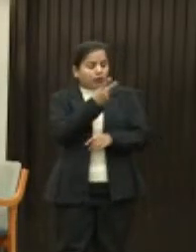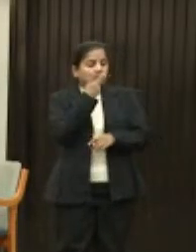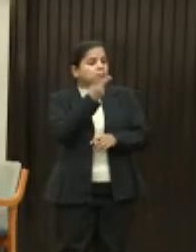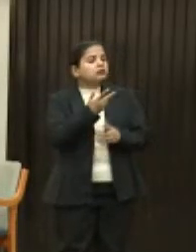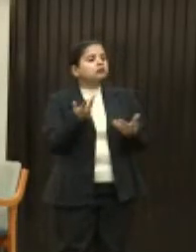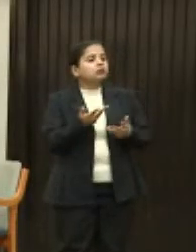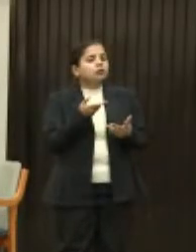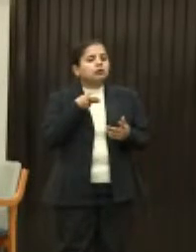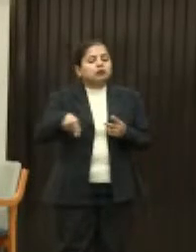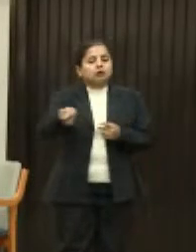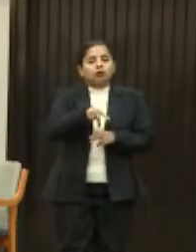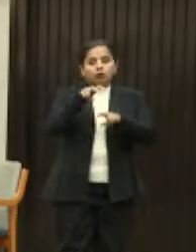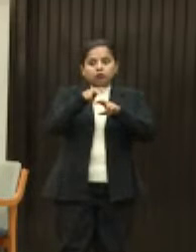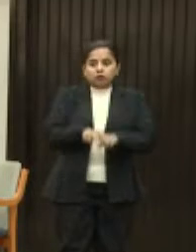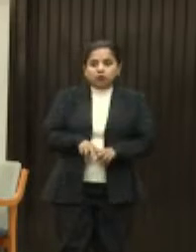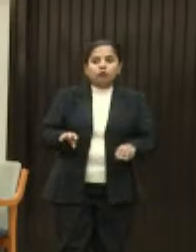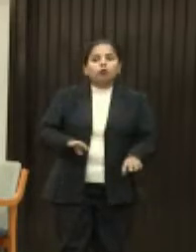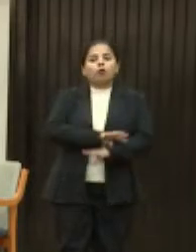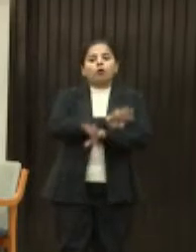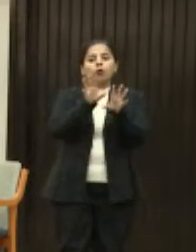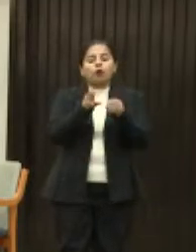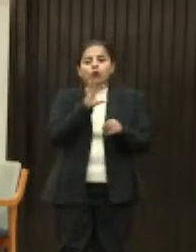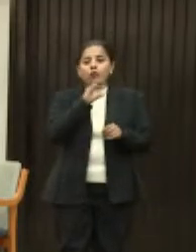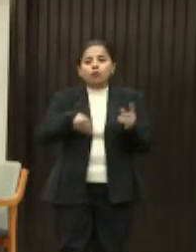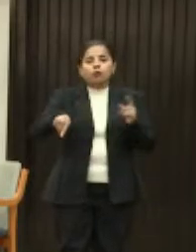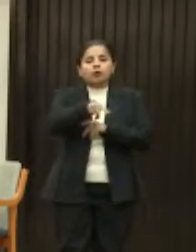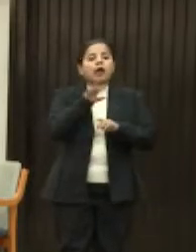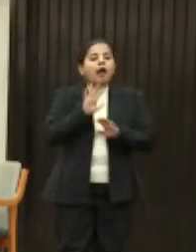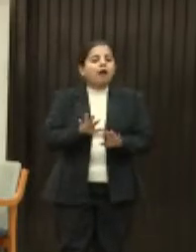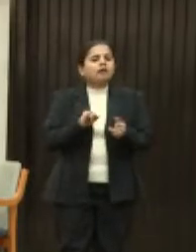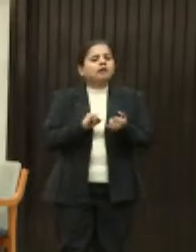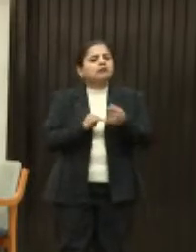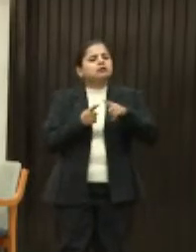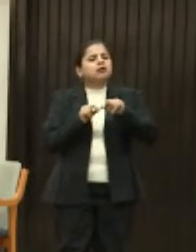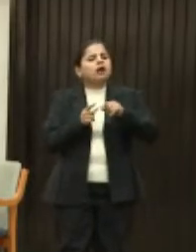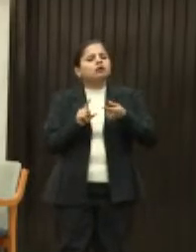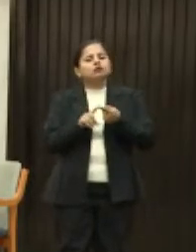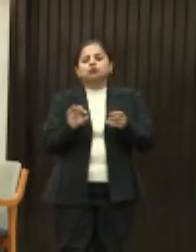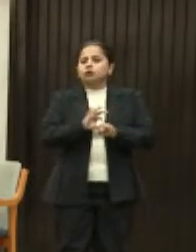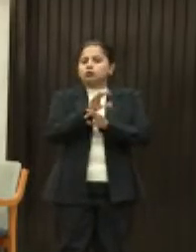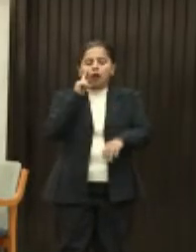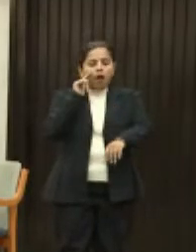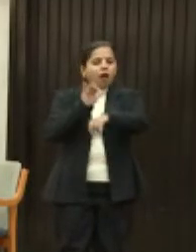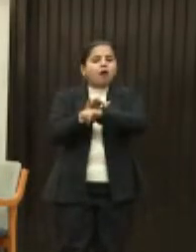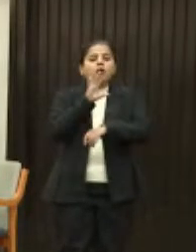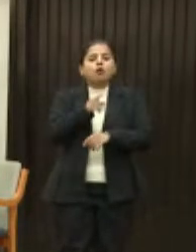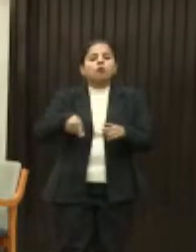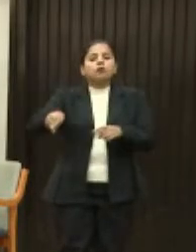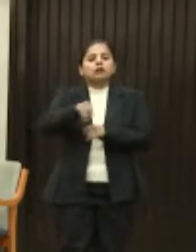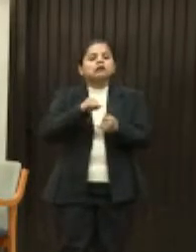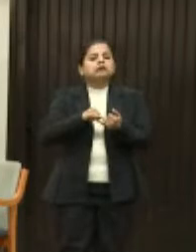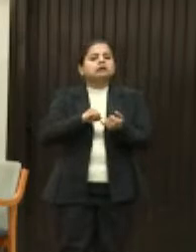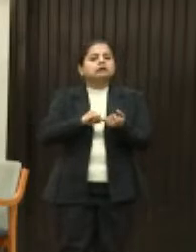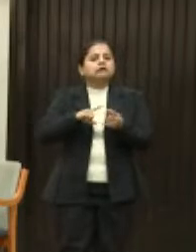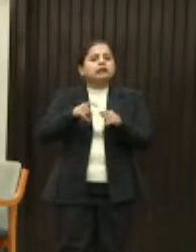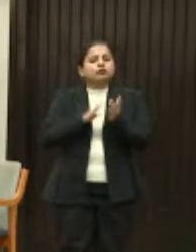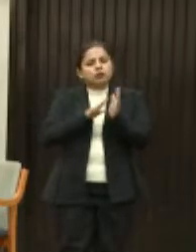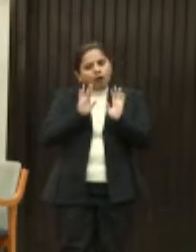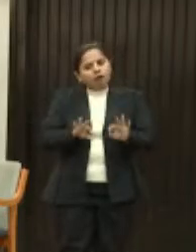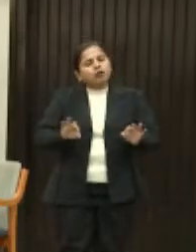is sitting down with all the statutes that remain and identify the sections that are old and need to be